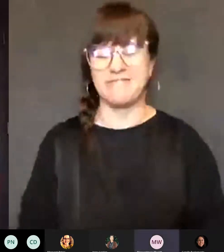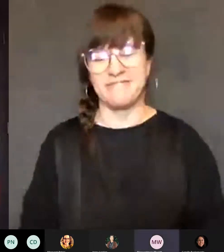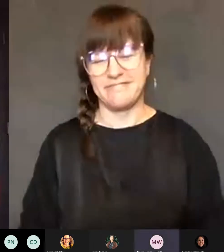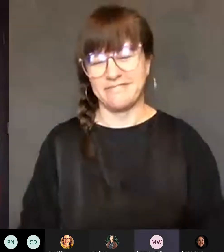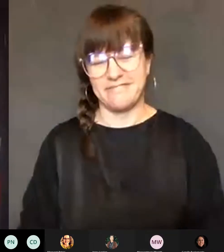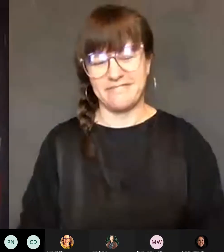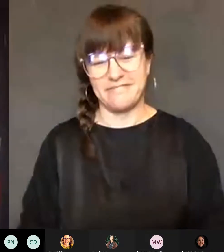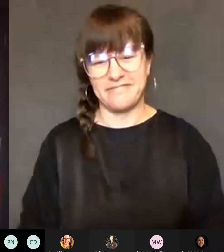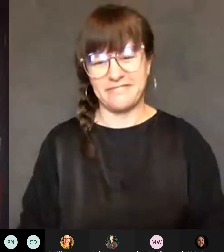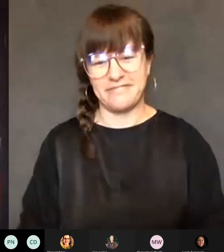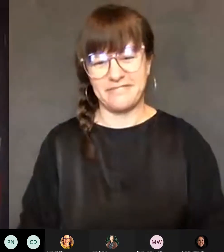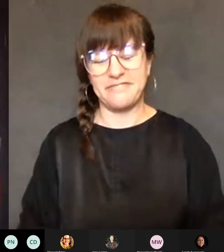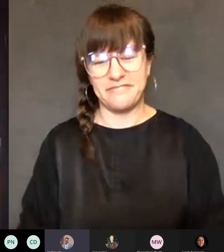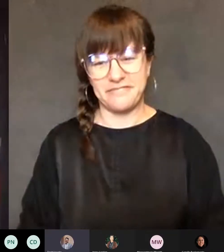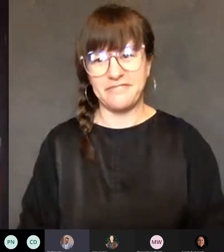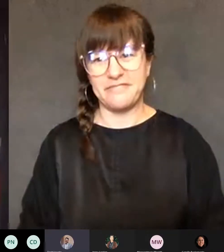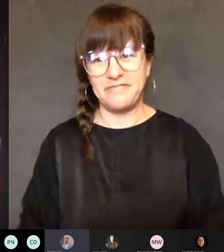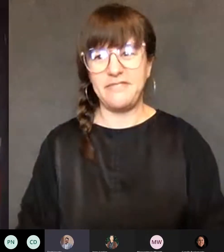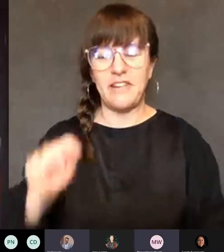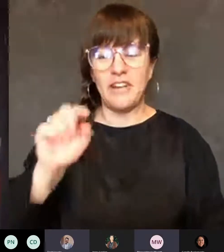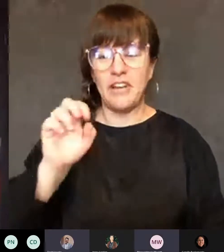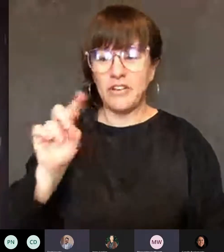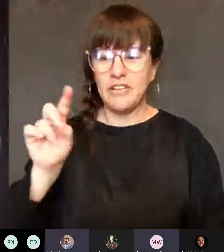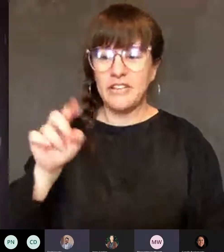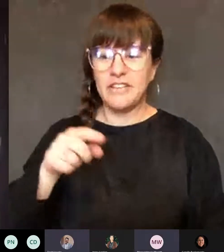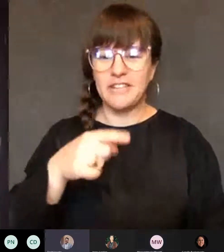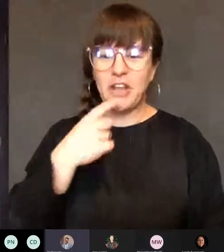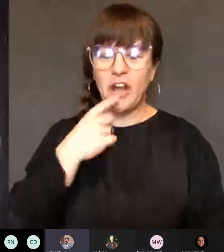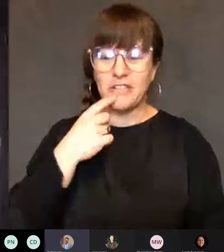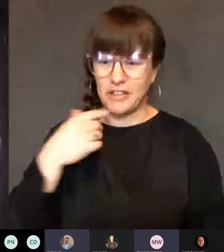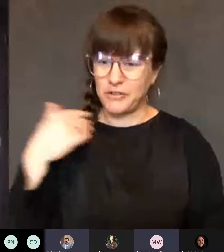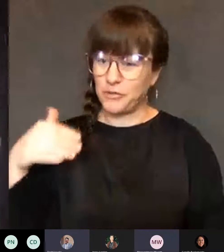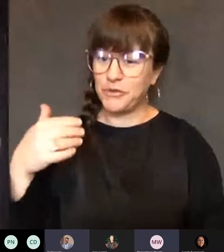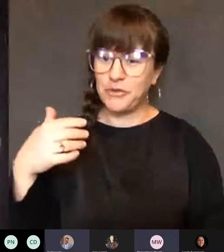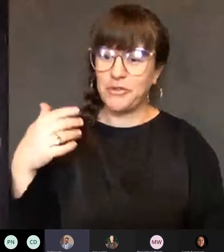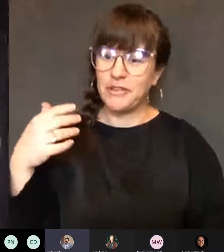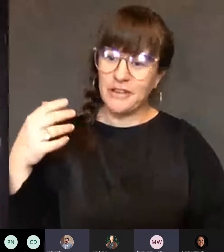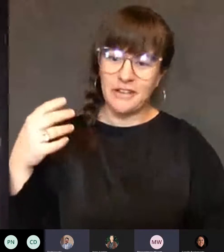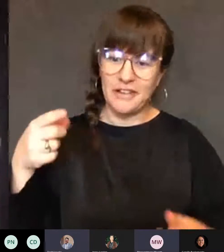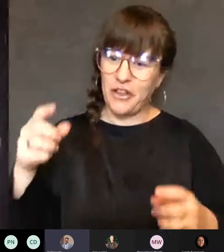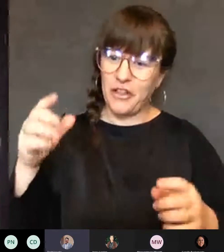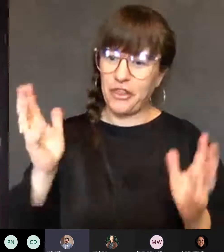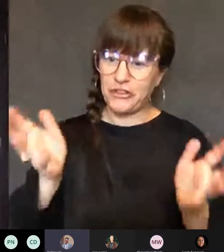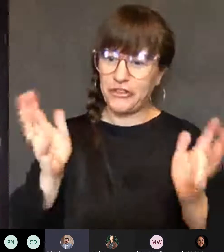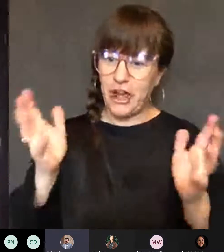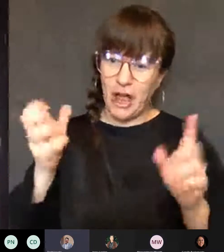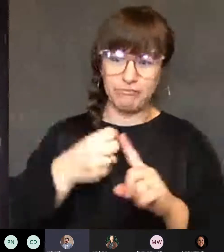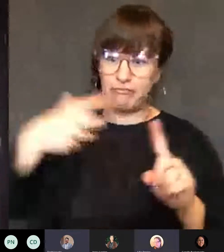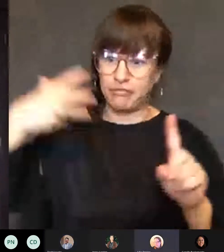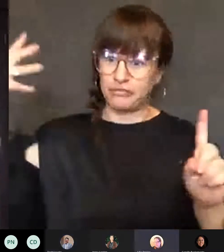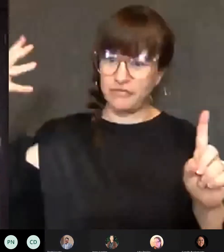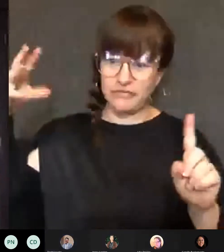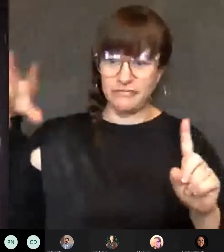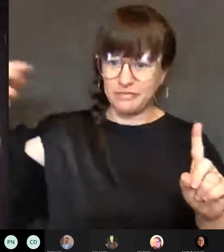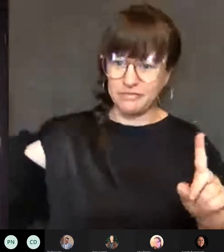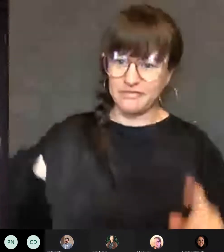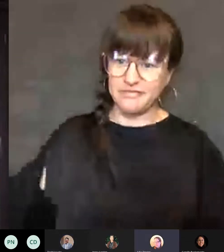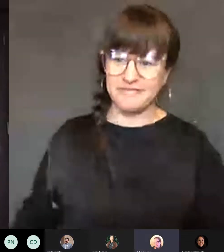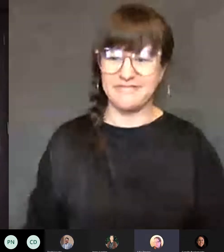Way to blow up the chat there. I was going to say, Camilla and Jenny. Look at the chat, Camilla and Jenny.